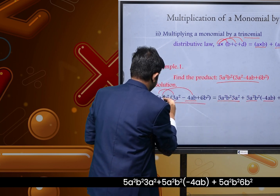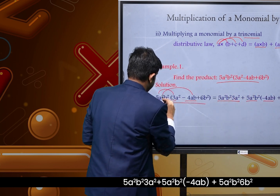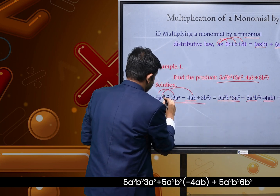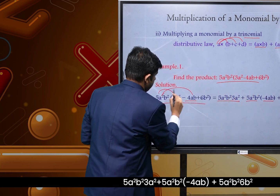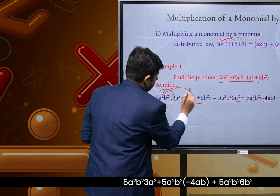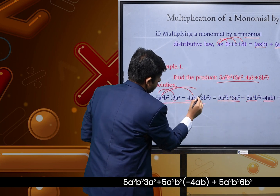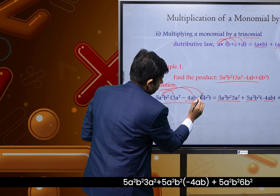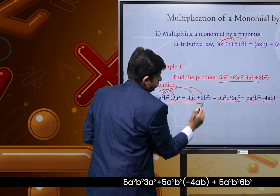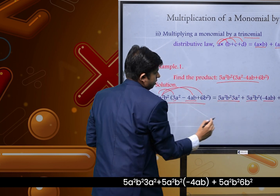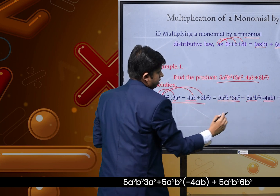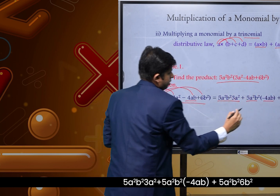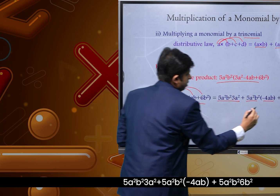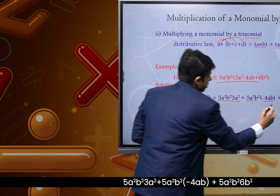square into 6b square.